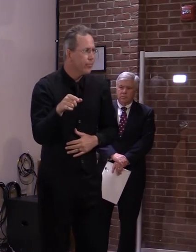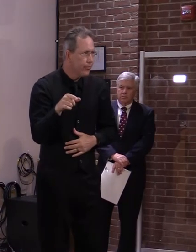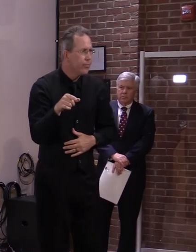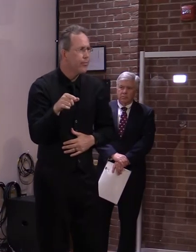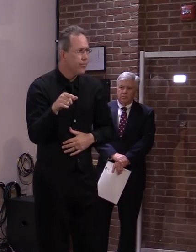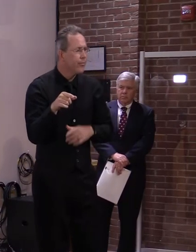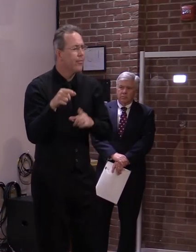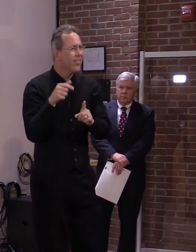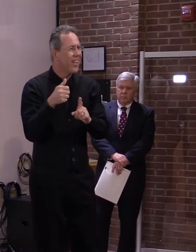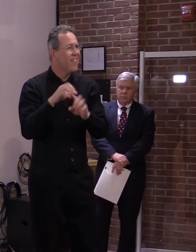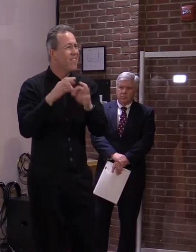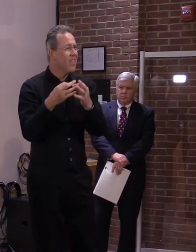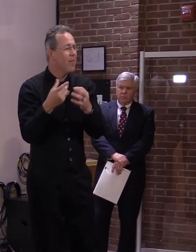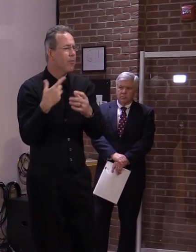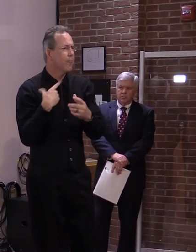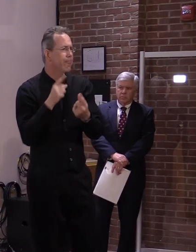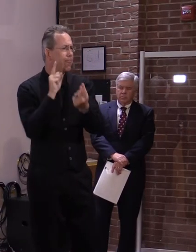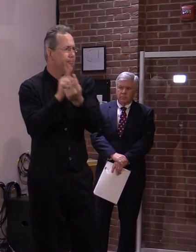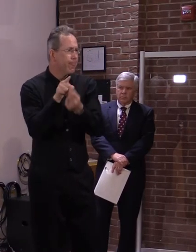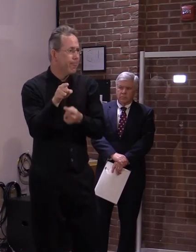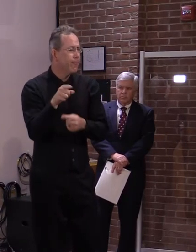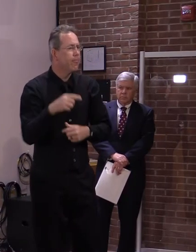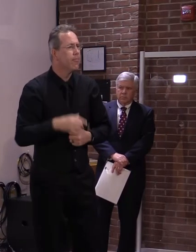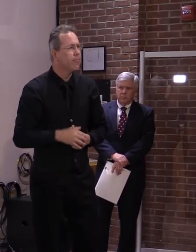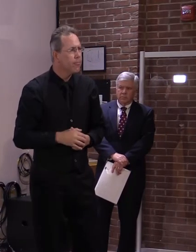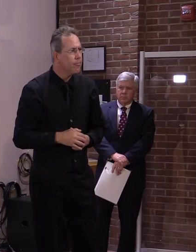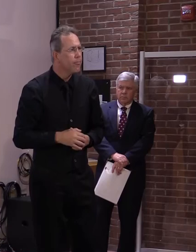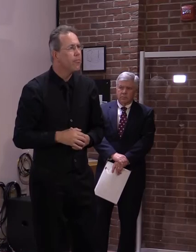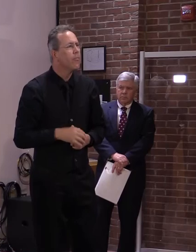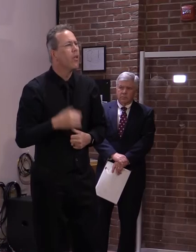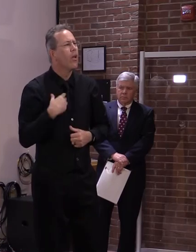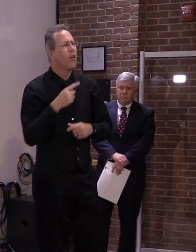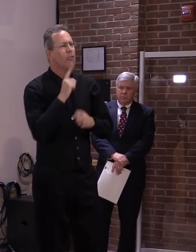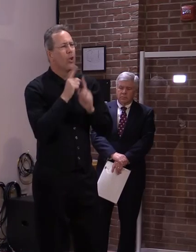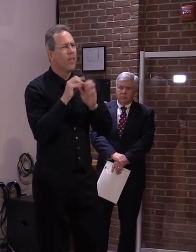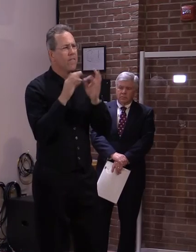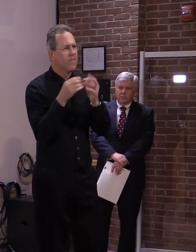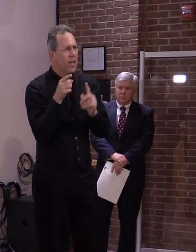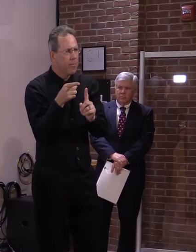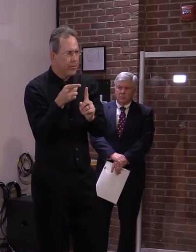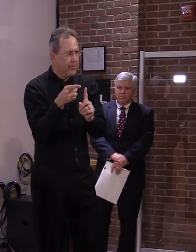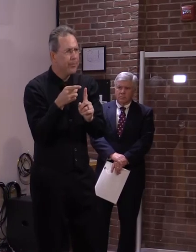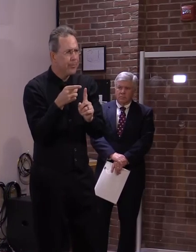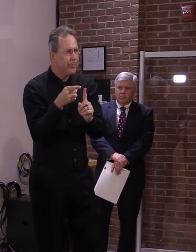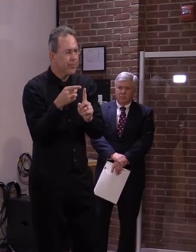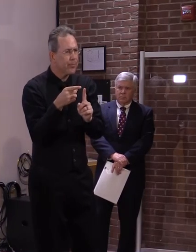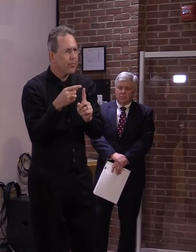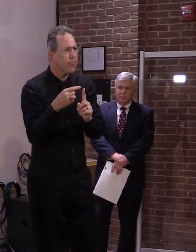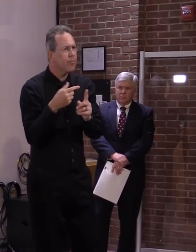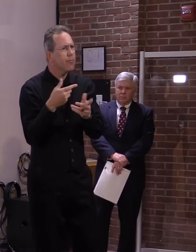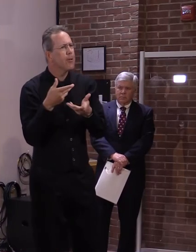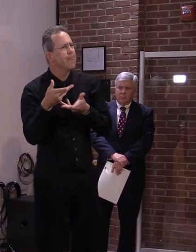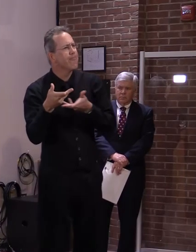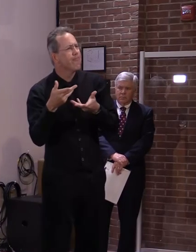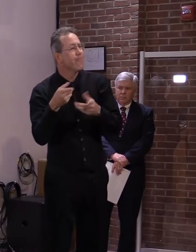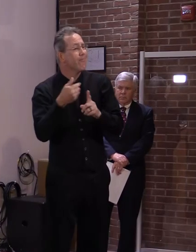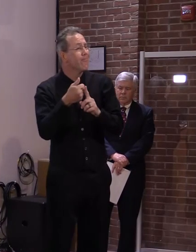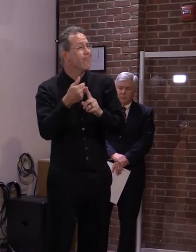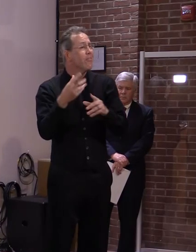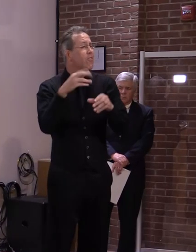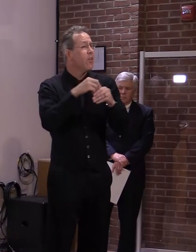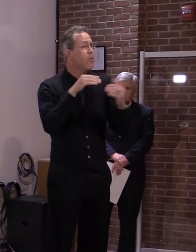Tristan Southworth of Walden. Sergeant Southworth was one of the 14 members we honored